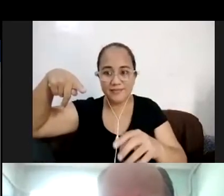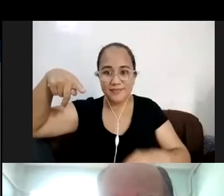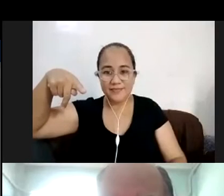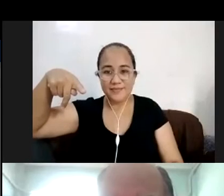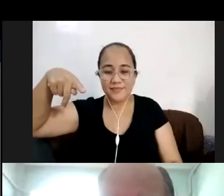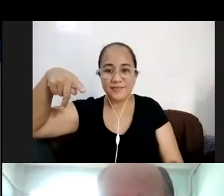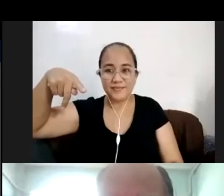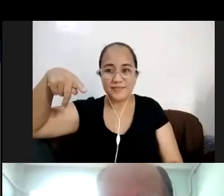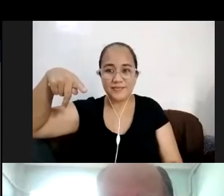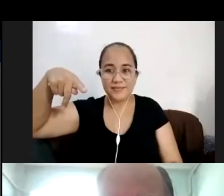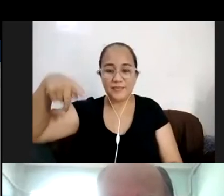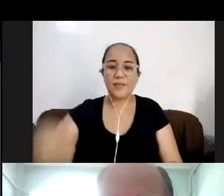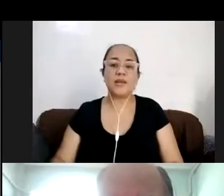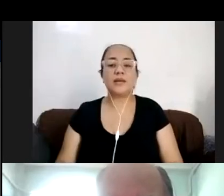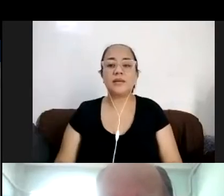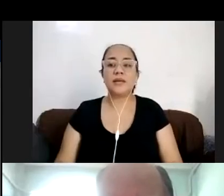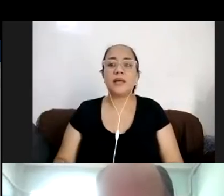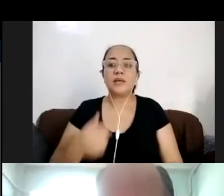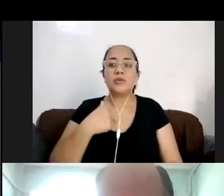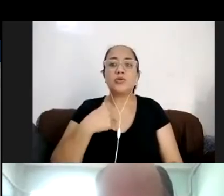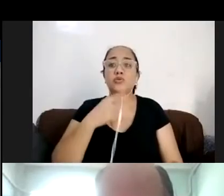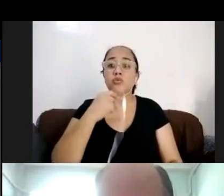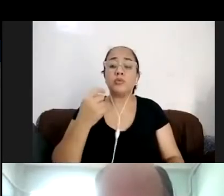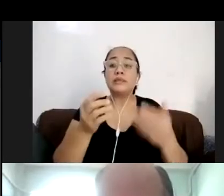And usually it's easier to find the predicates.